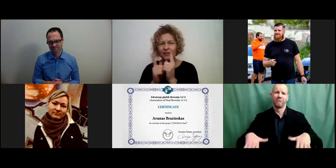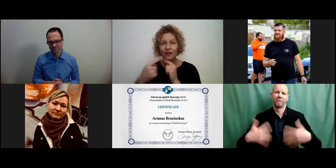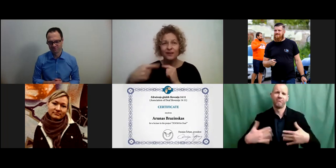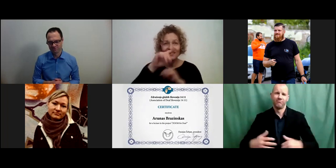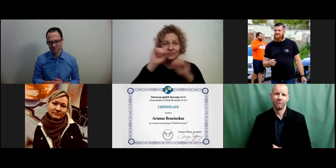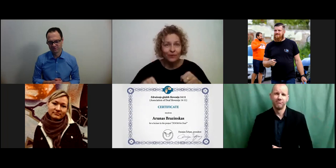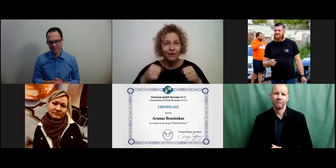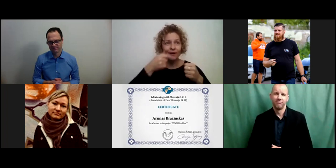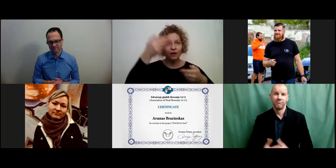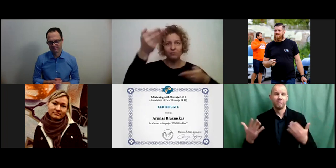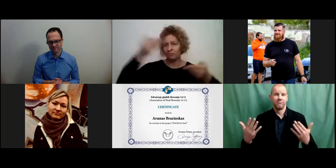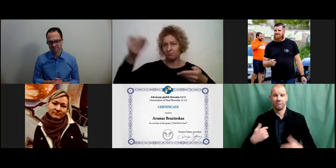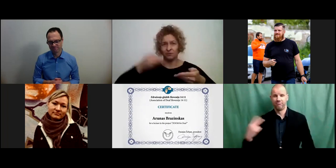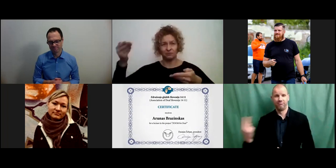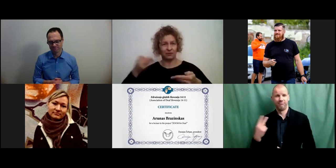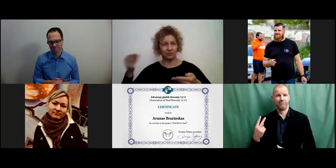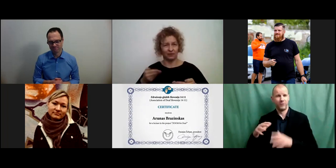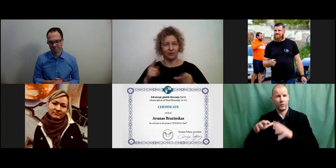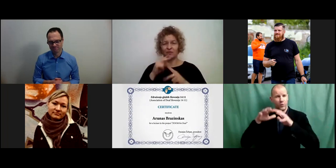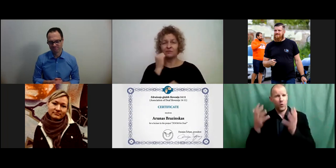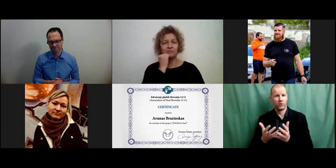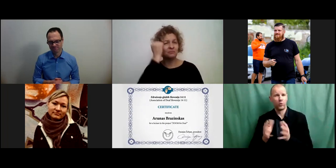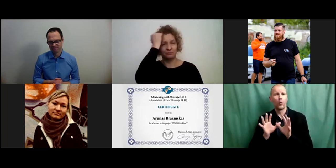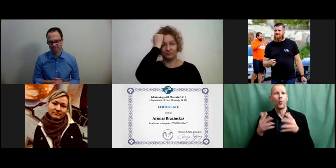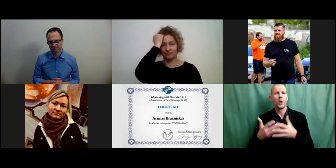it's so great that you brought all these deaf presenters together.